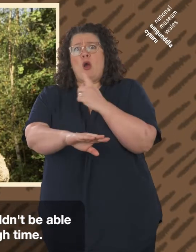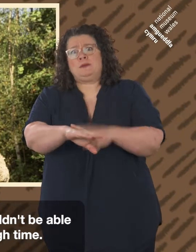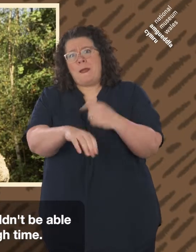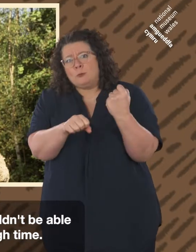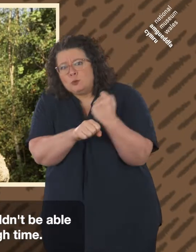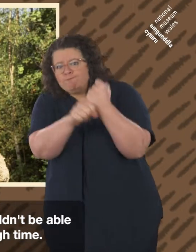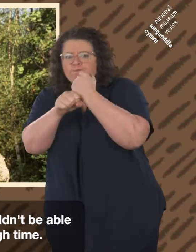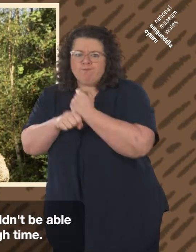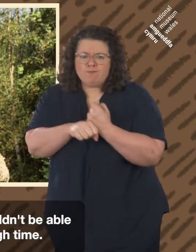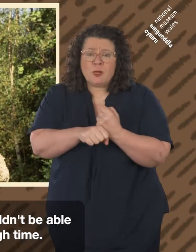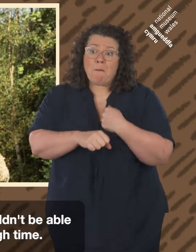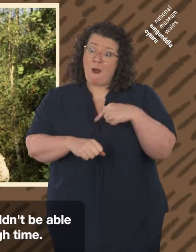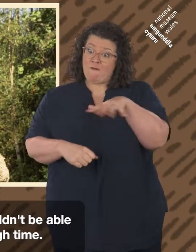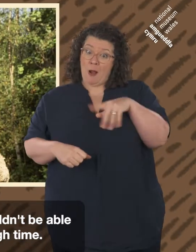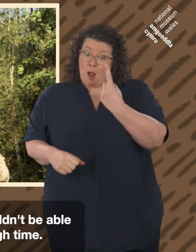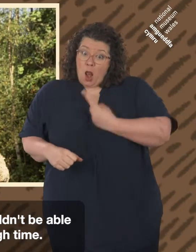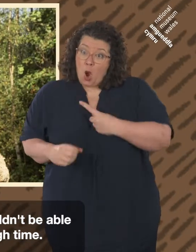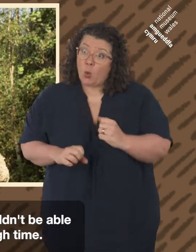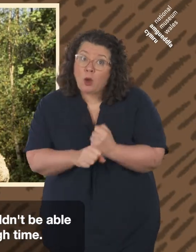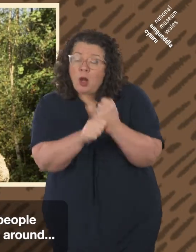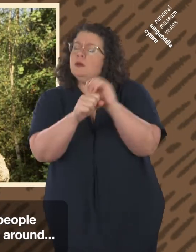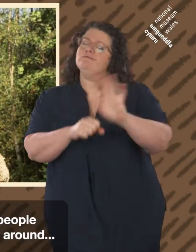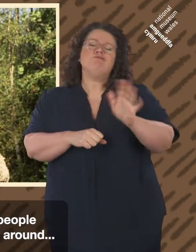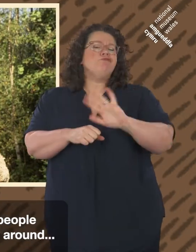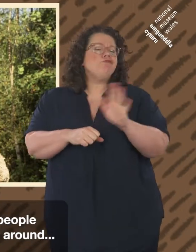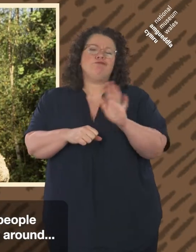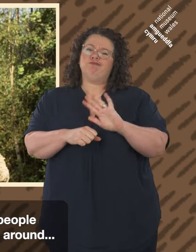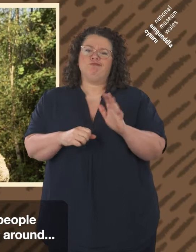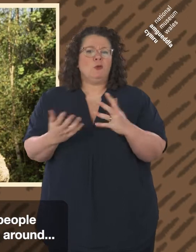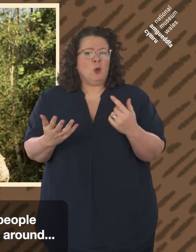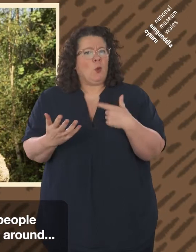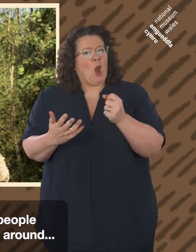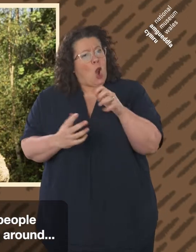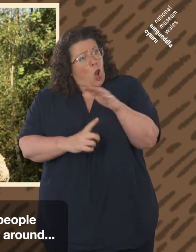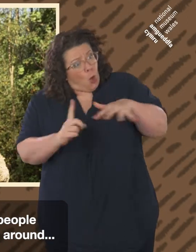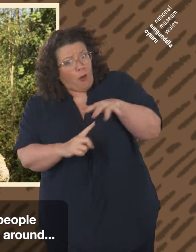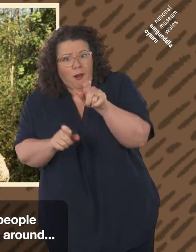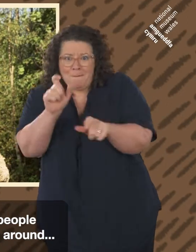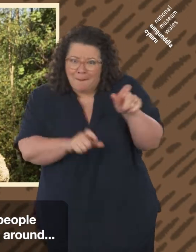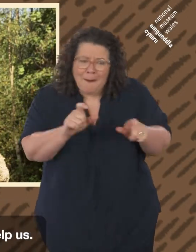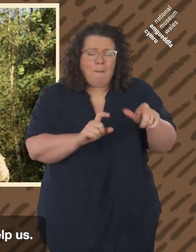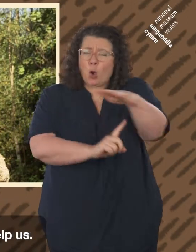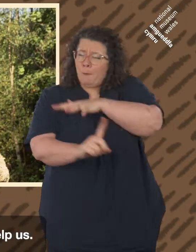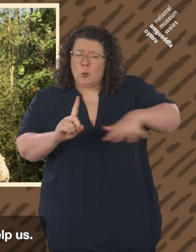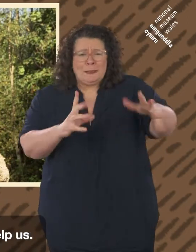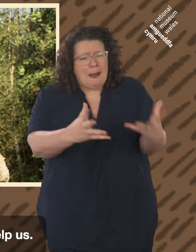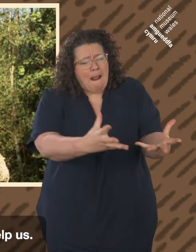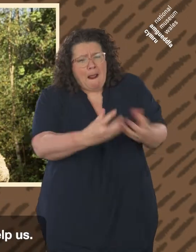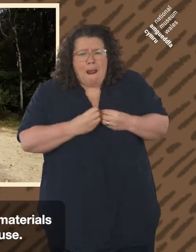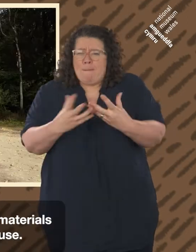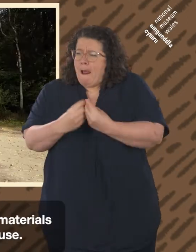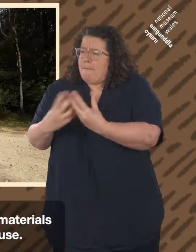My family by itself wouldn't be able to build it in enough time, so we had local people from the community around to come and help